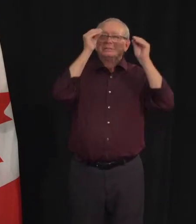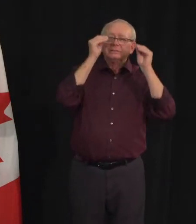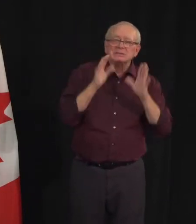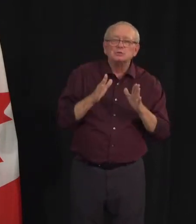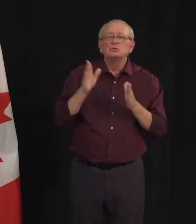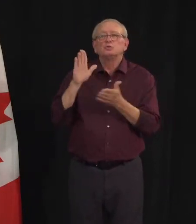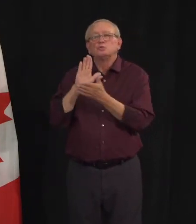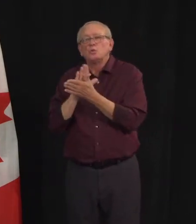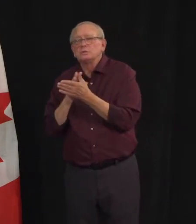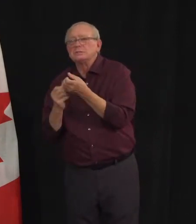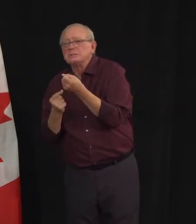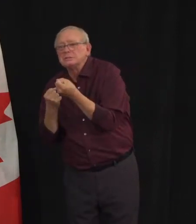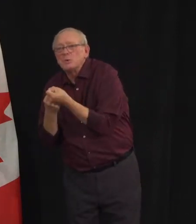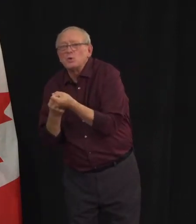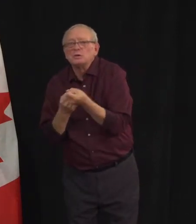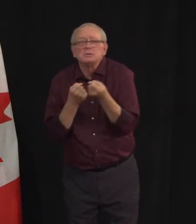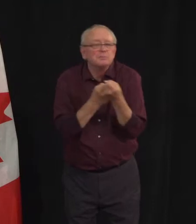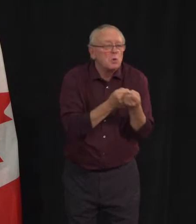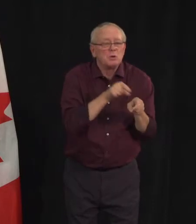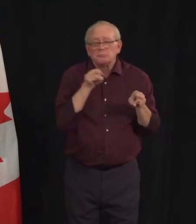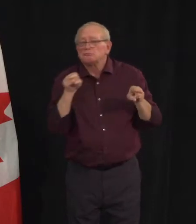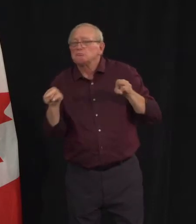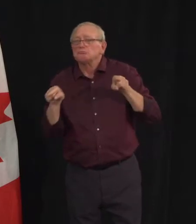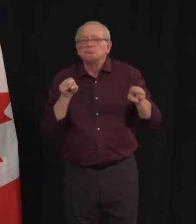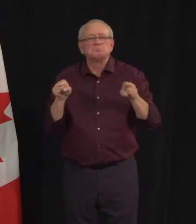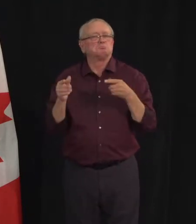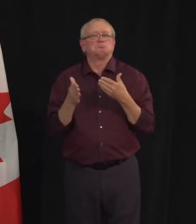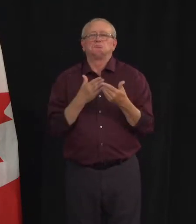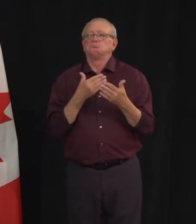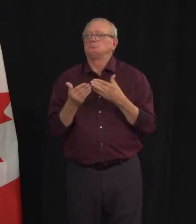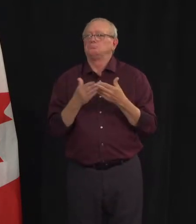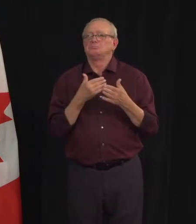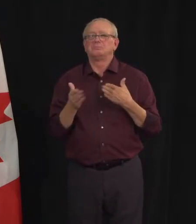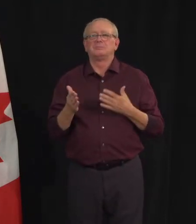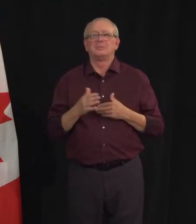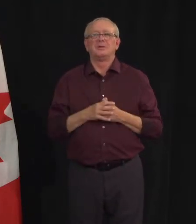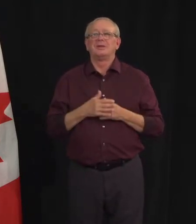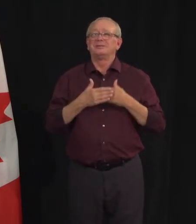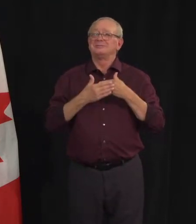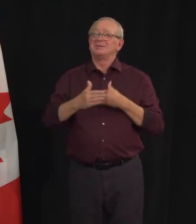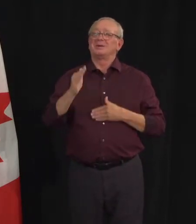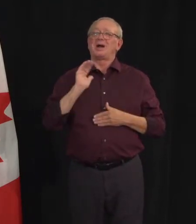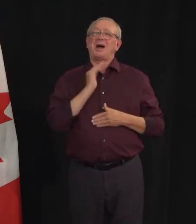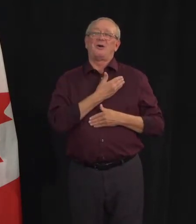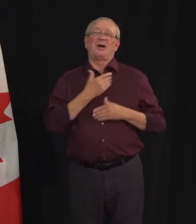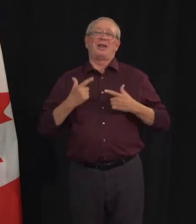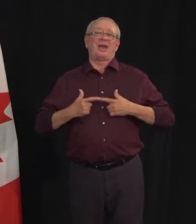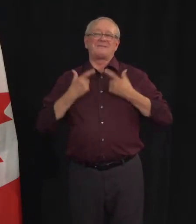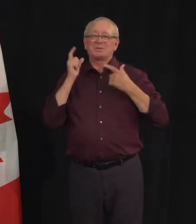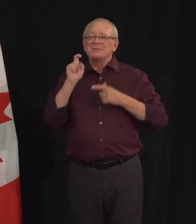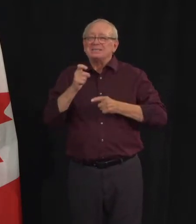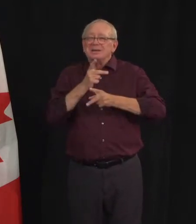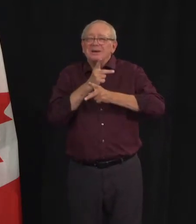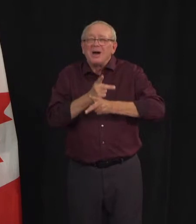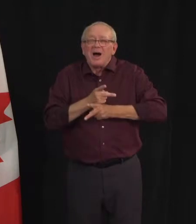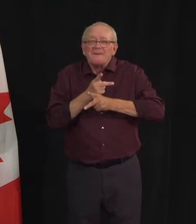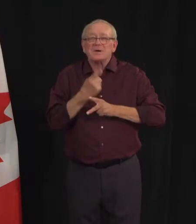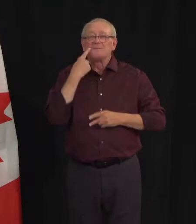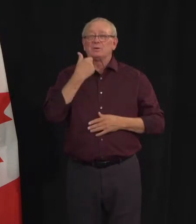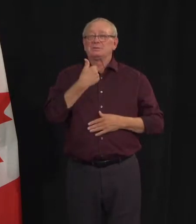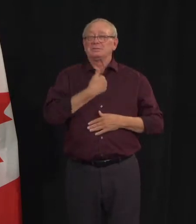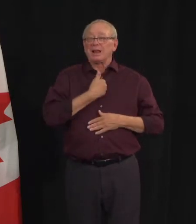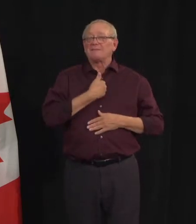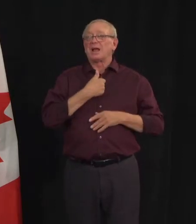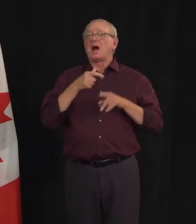choice, taking precautions is our new normal for all ages, including our children. I believe together we can